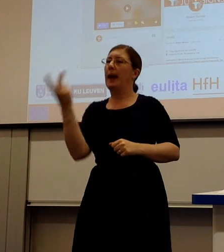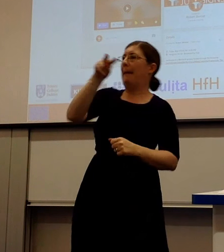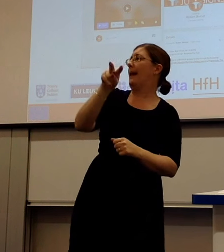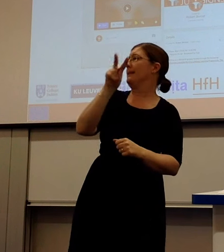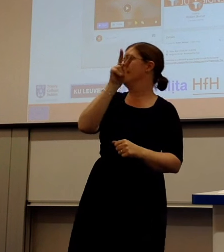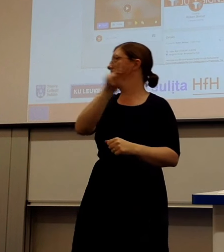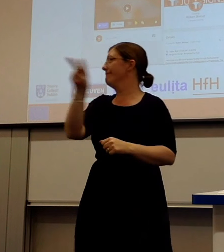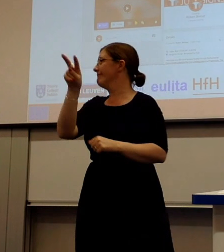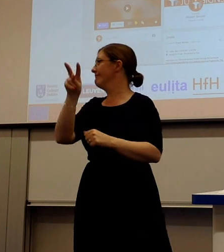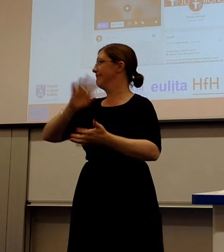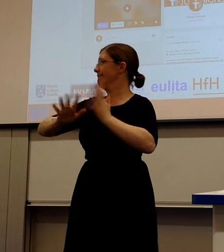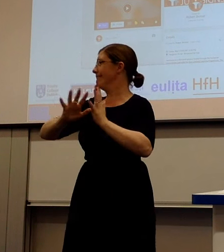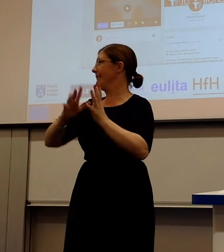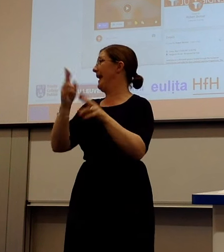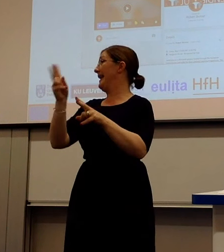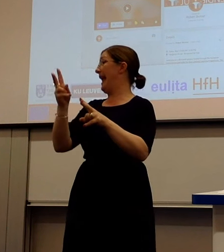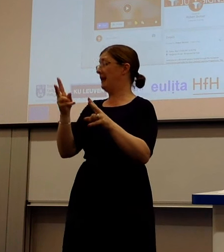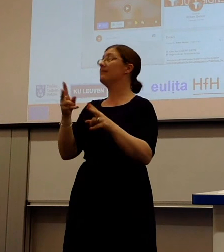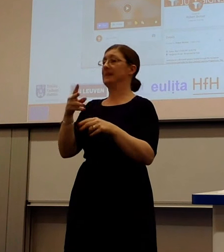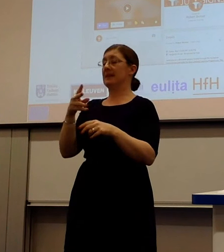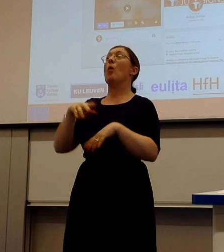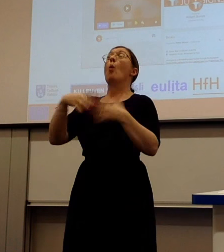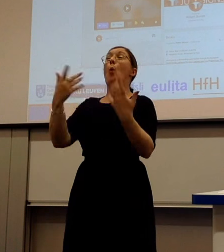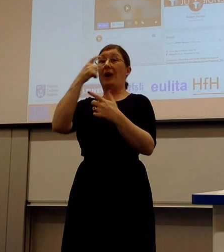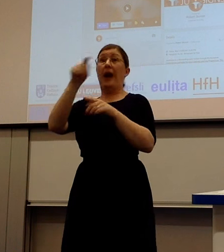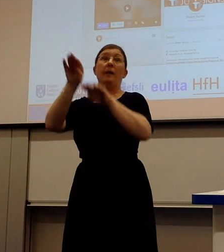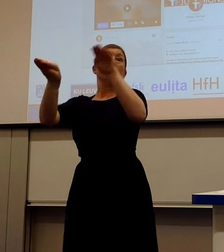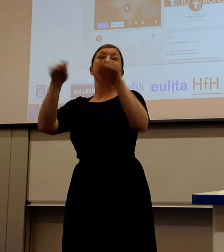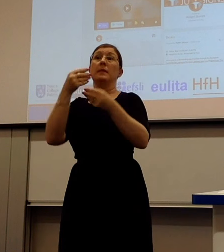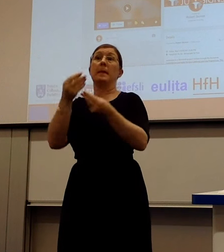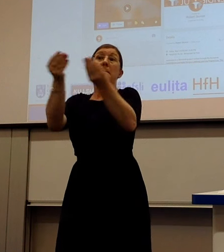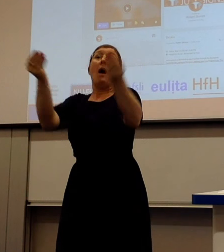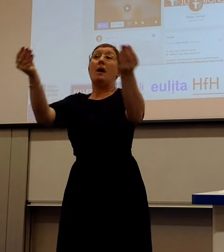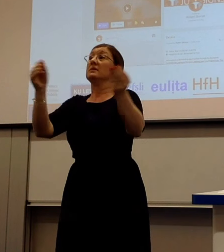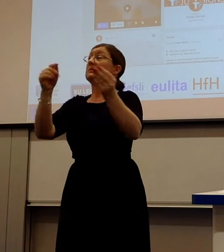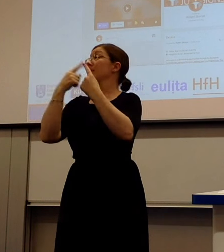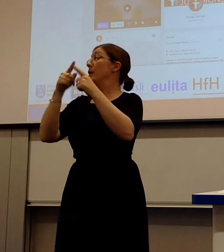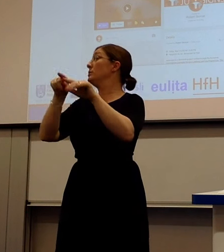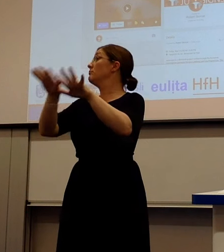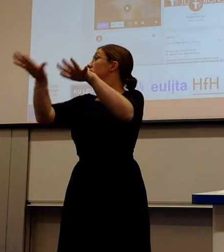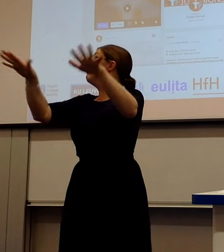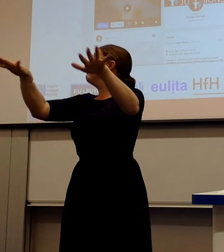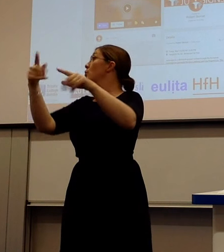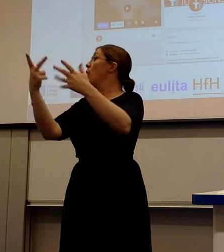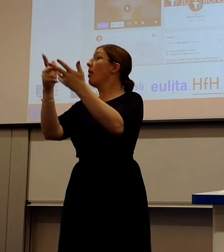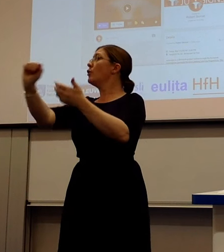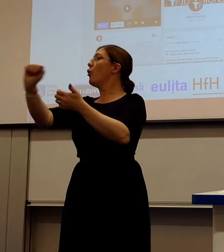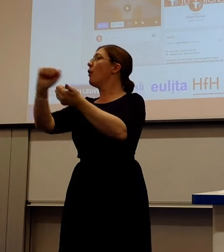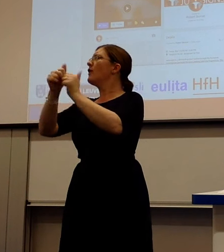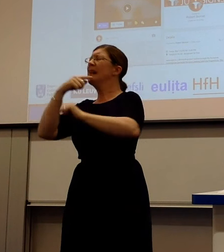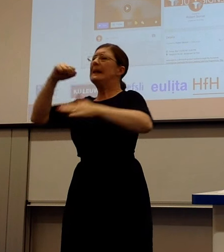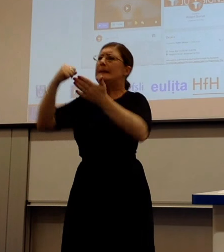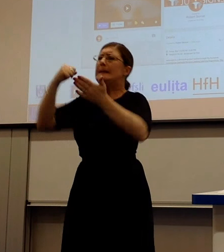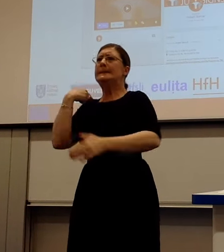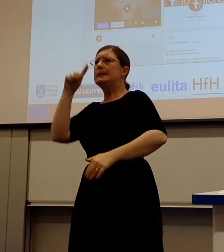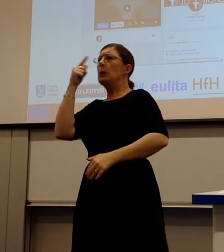was a point you want to go back to, that recording will be available for you to access. And you can also pass this on to friends and colleagues who may be interested, who maybe